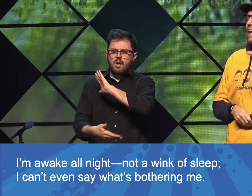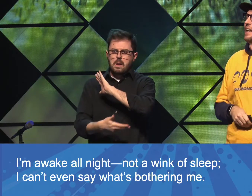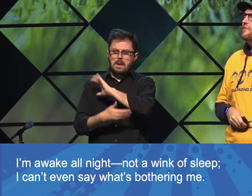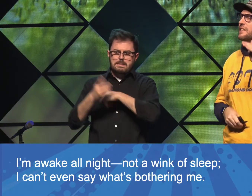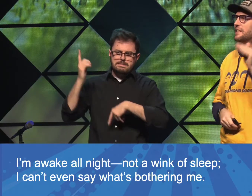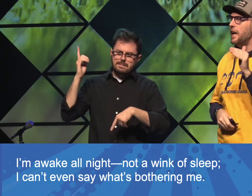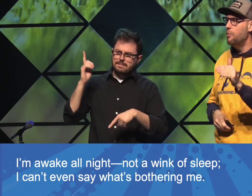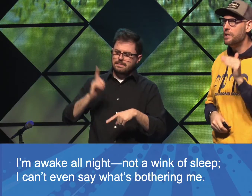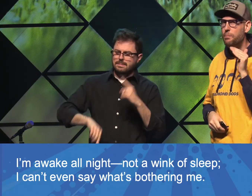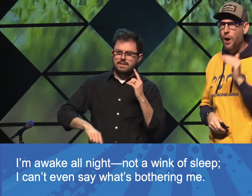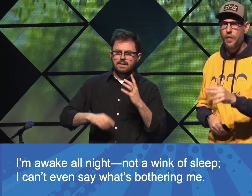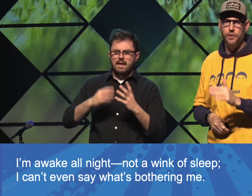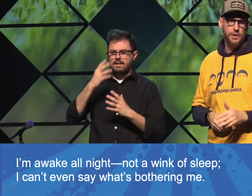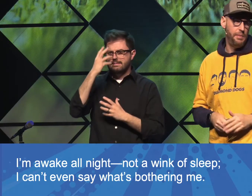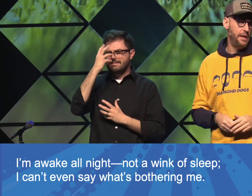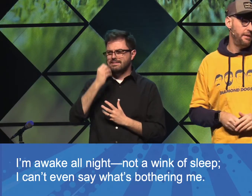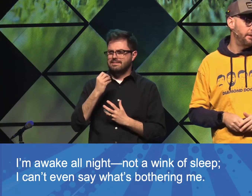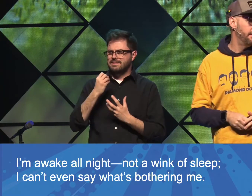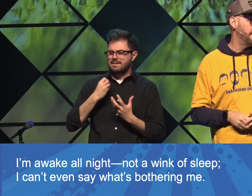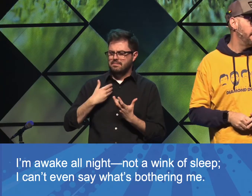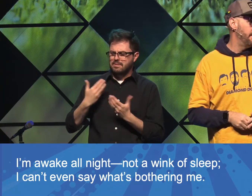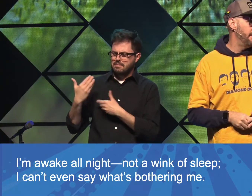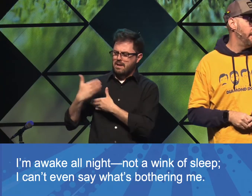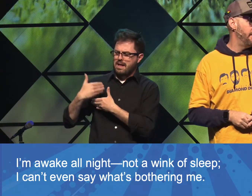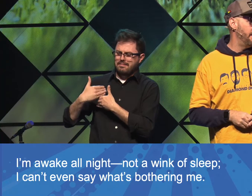I can't even say what's bothering me.